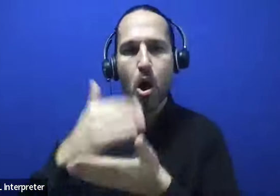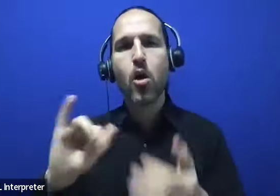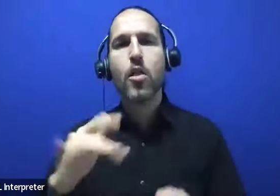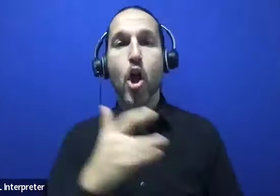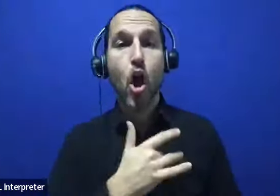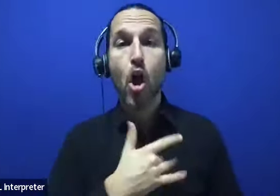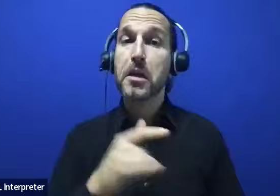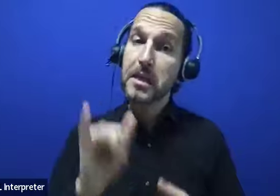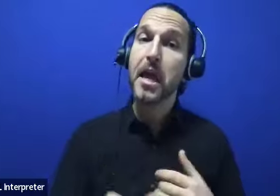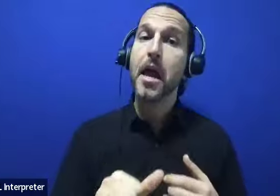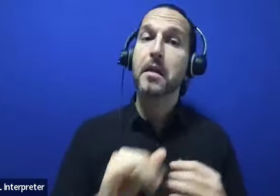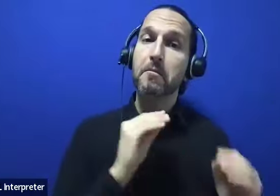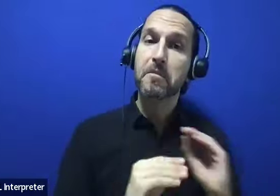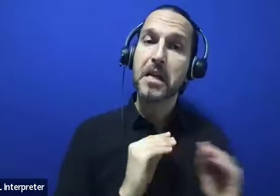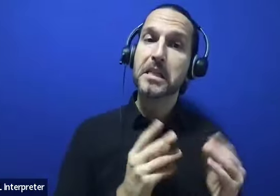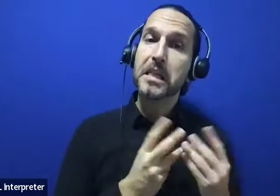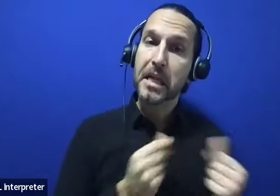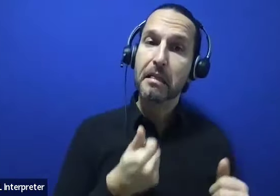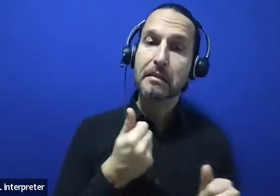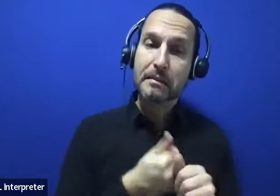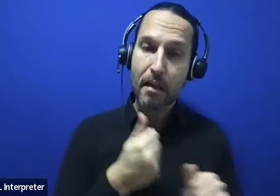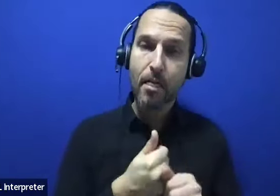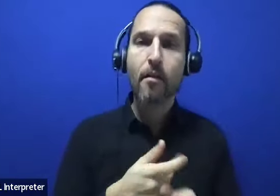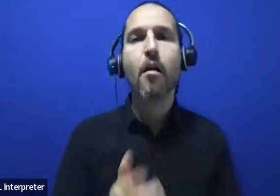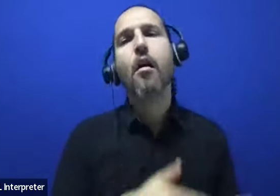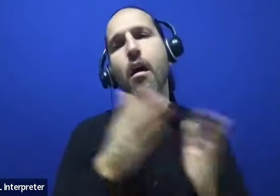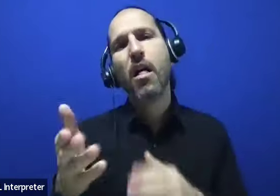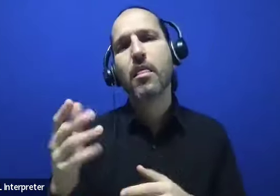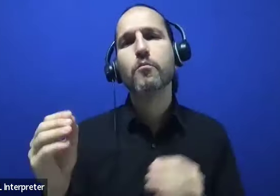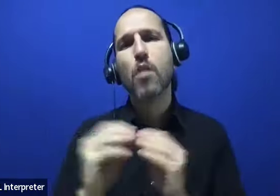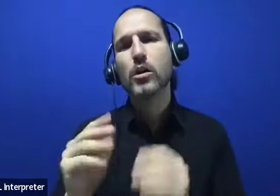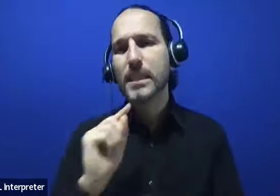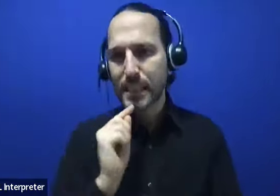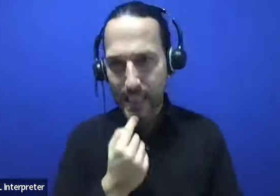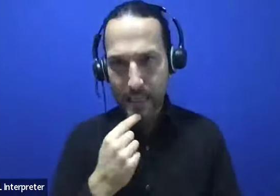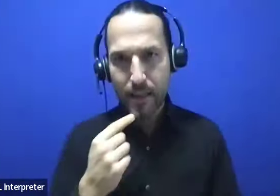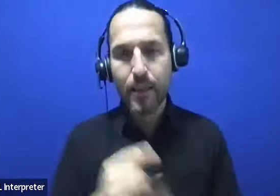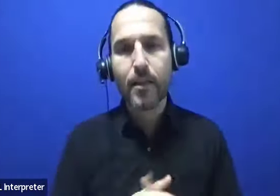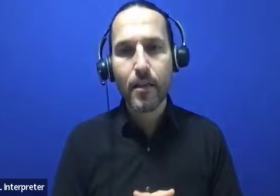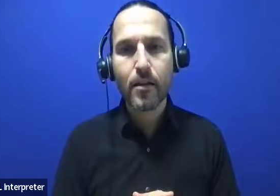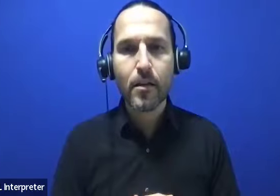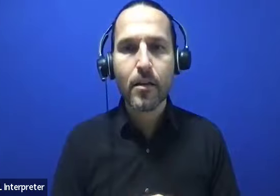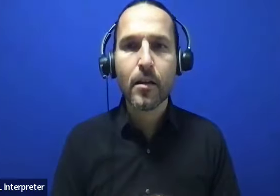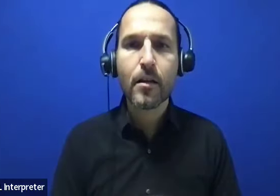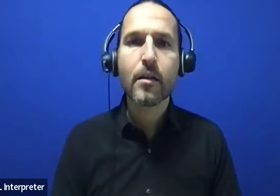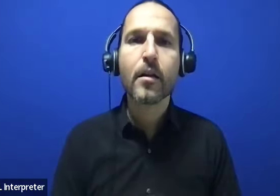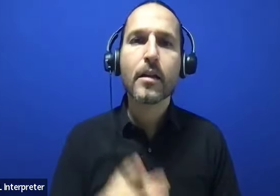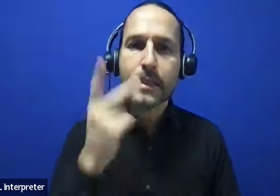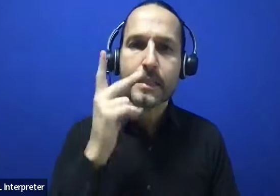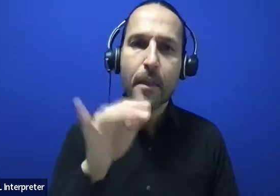actually heal on its own as the child grows up. Others are more severe. Tetralogy of Fallot on the